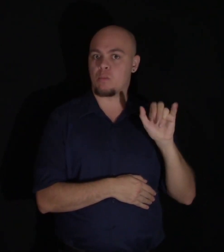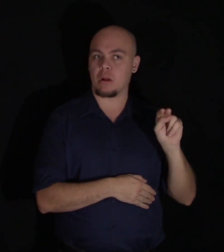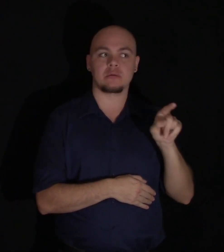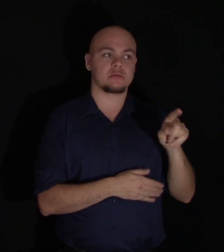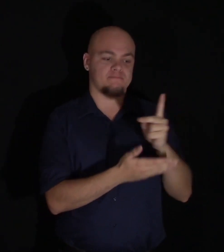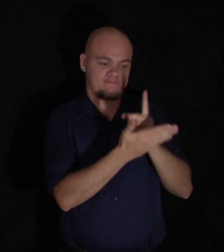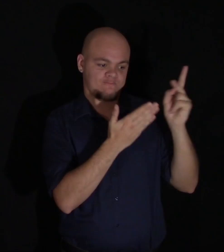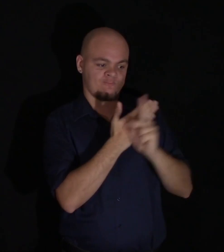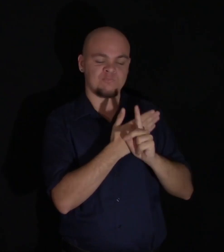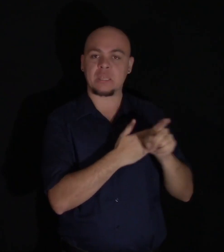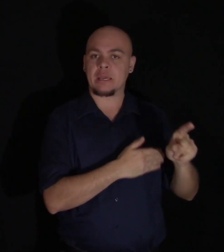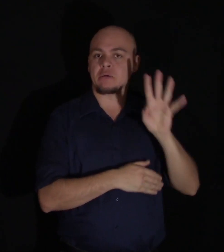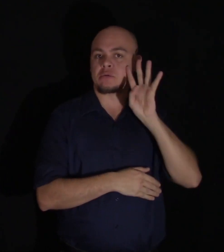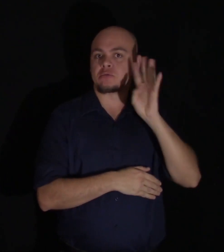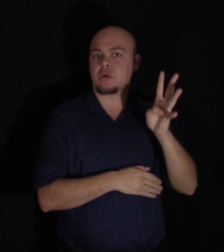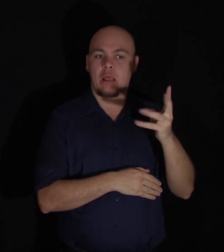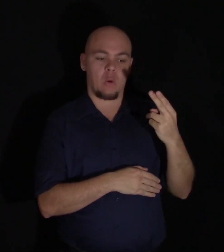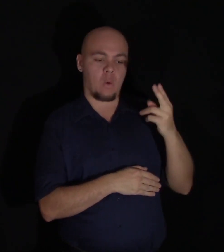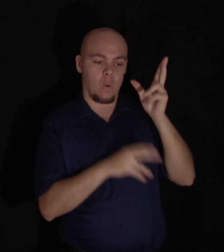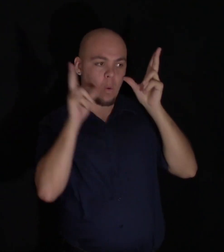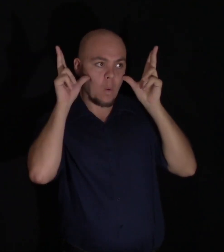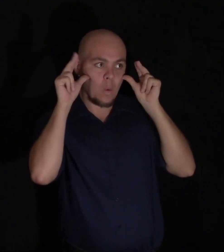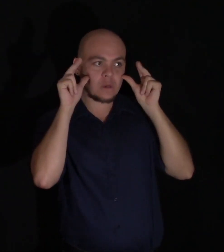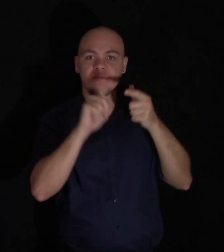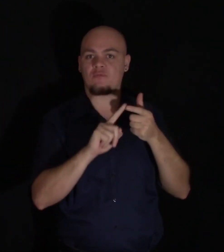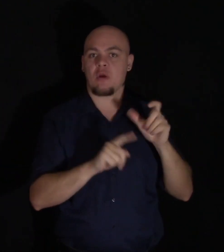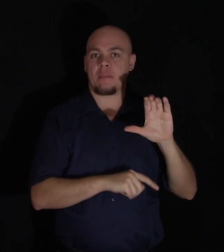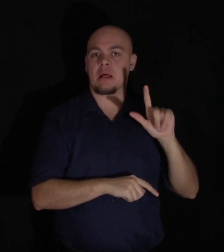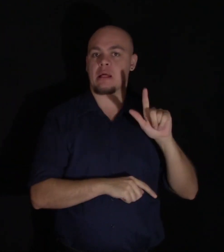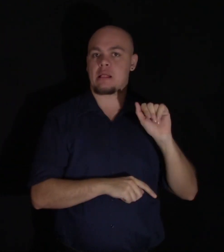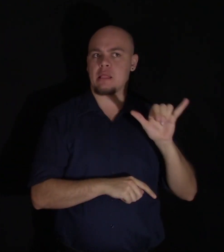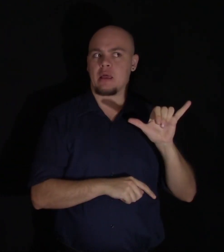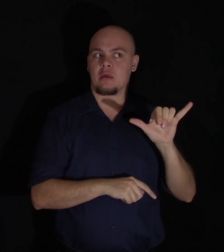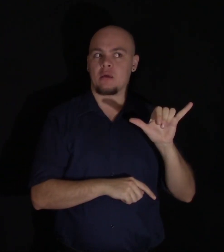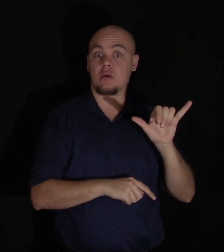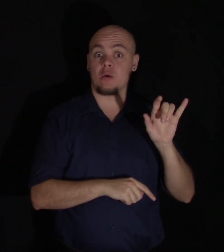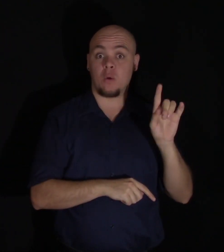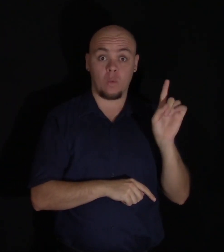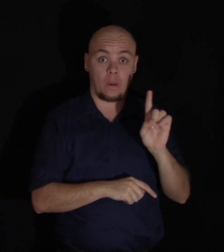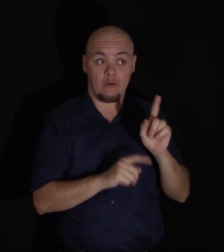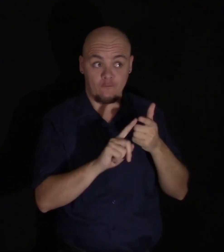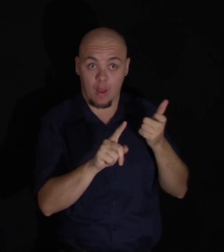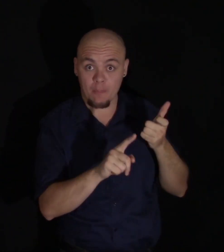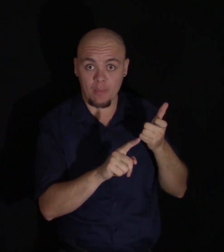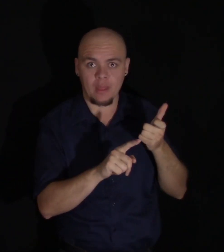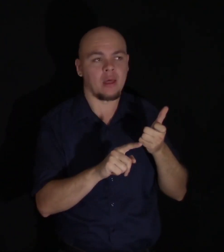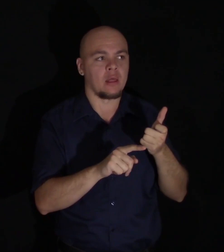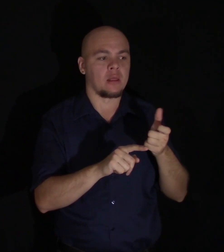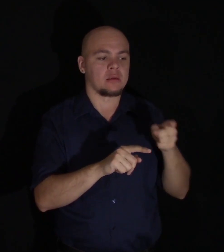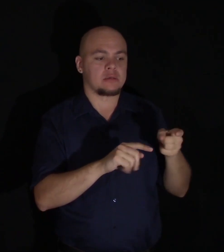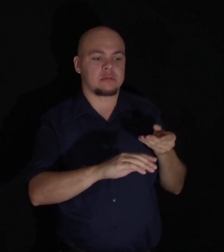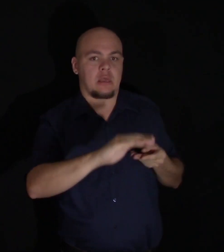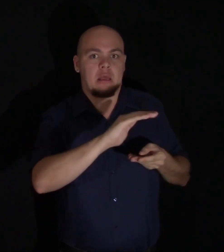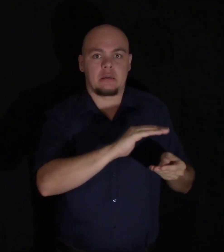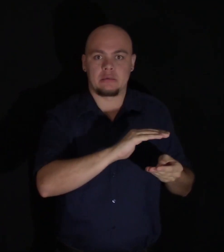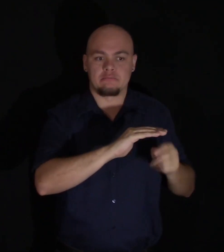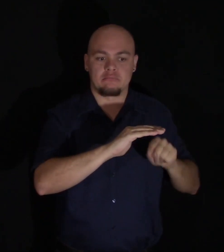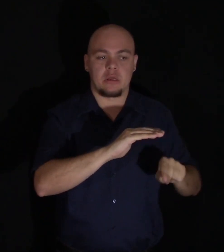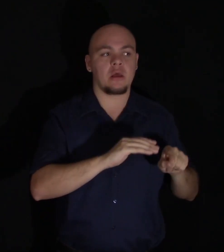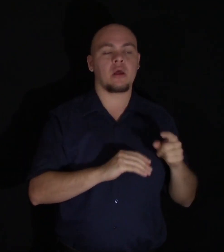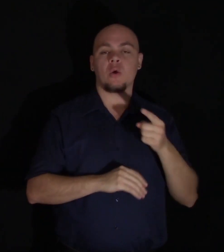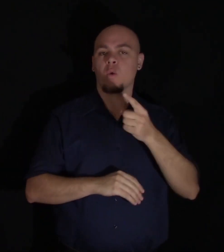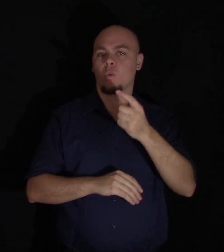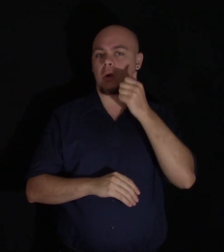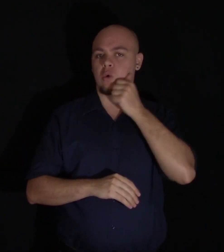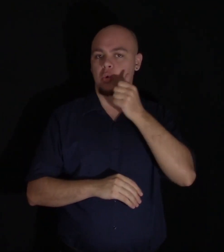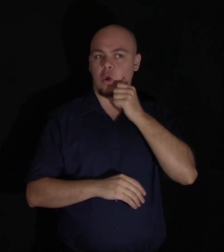making a horse out of the clay that our teacher kept under the sink. And at one point, one of the girls that was sitting at his